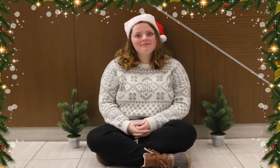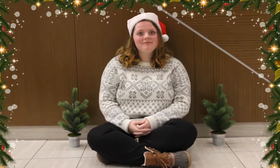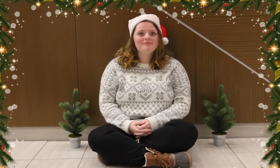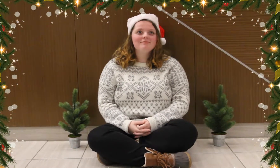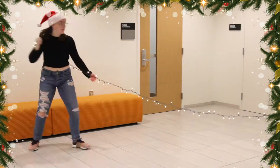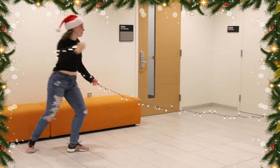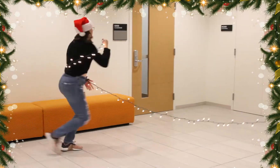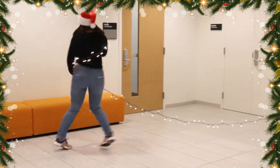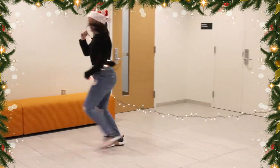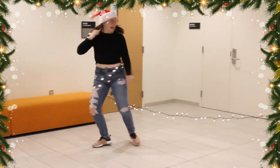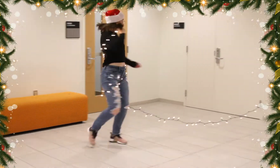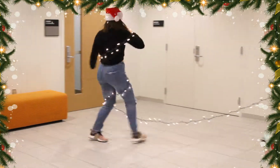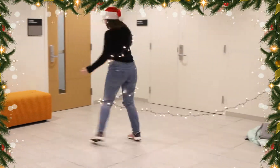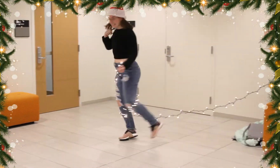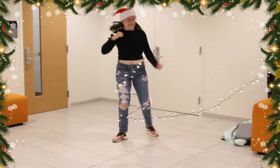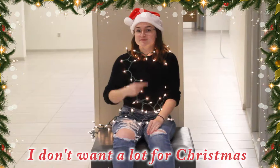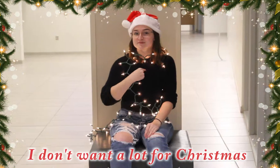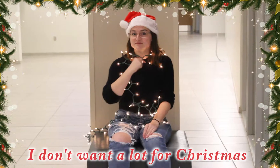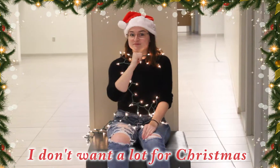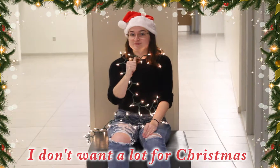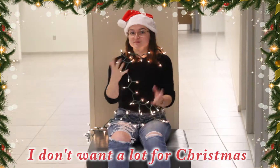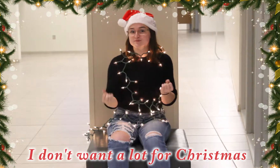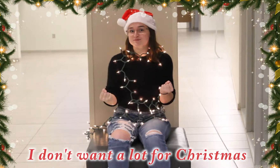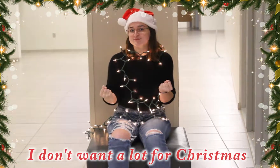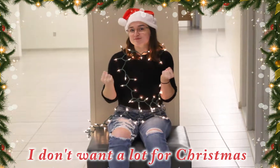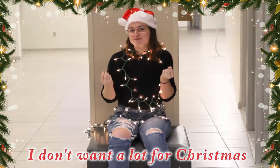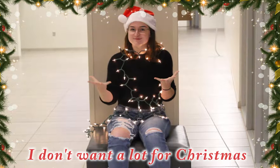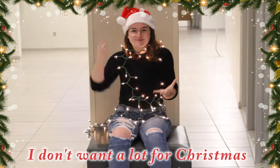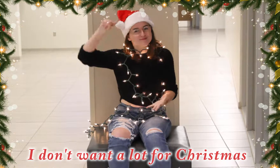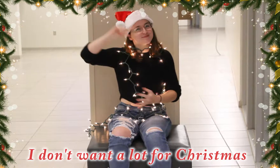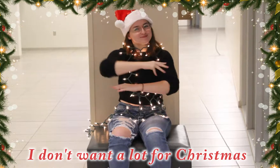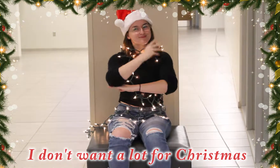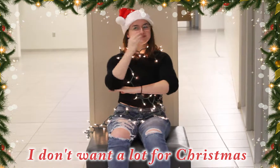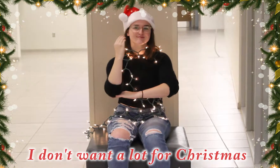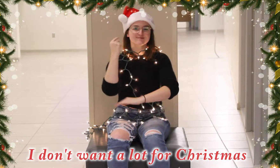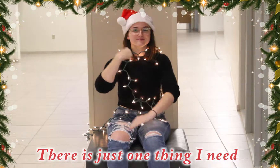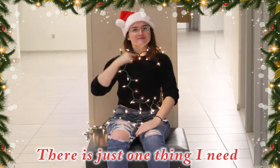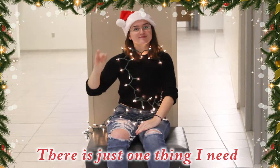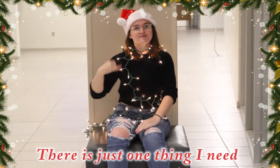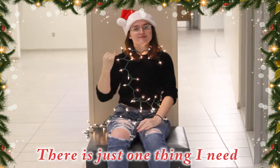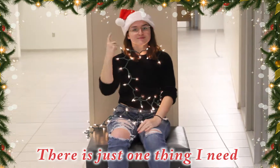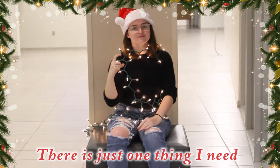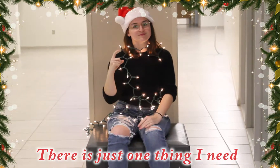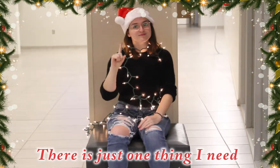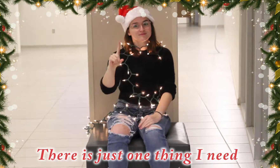Yeah I don't want a lot for Christmas There is just one